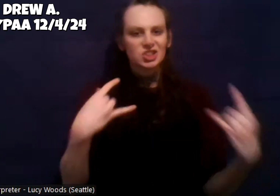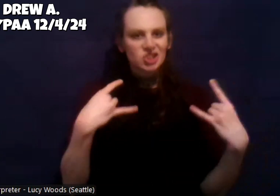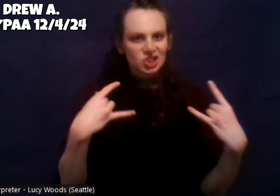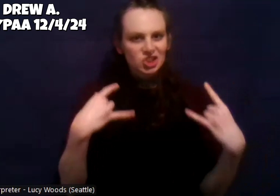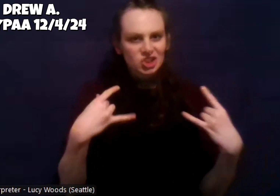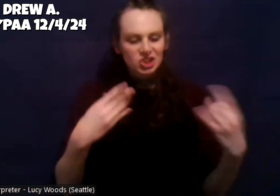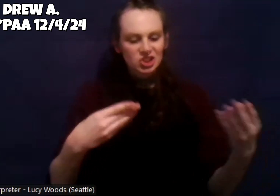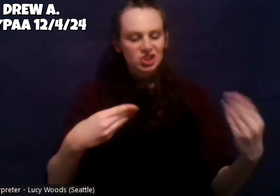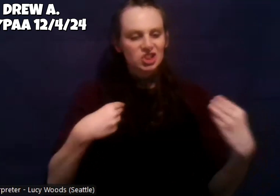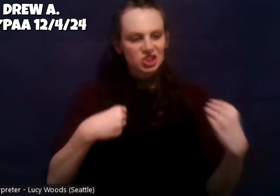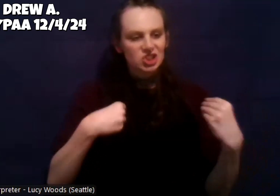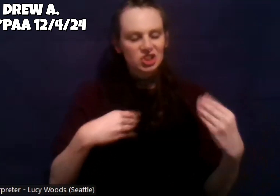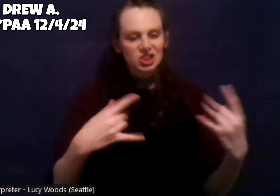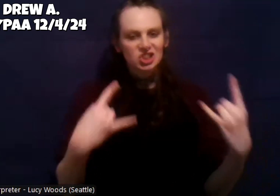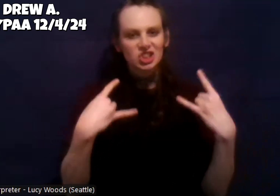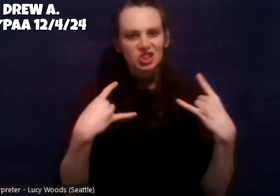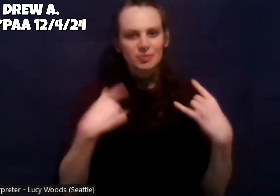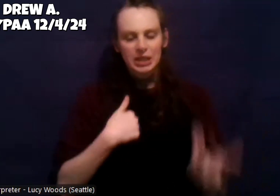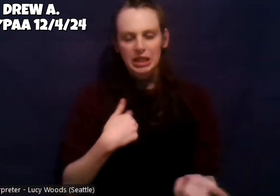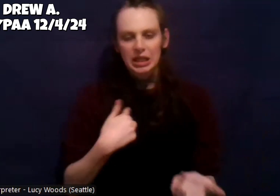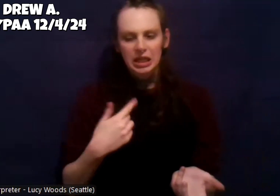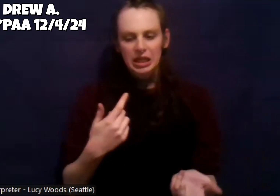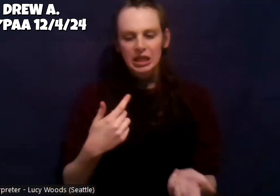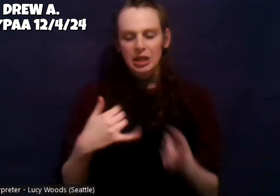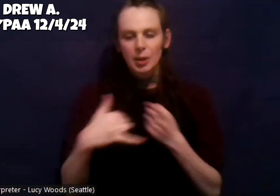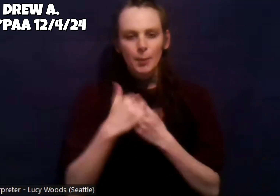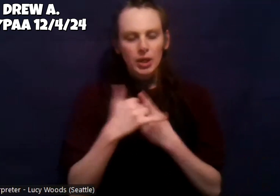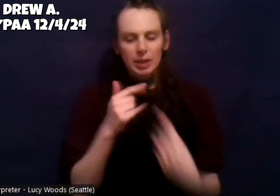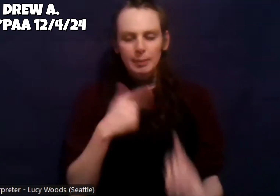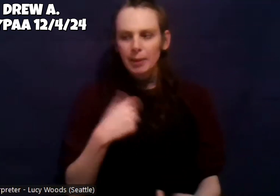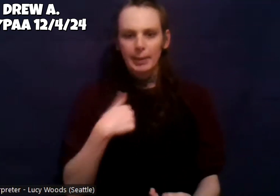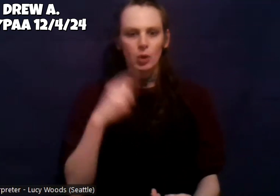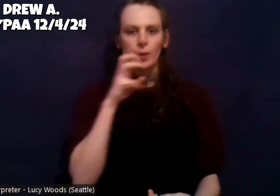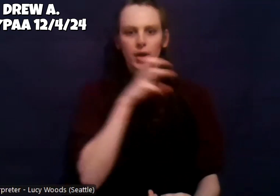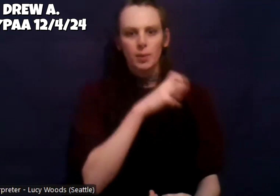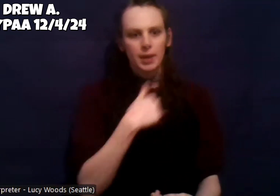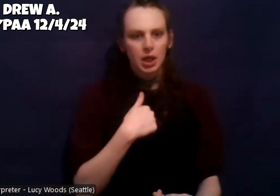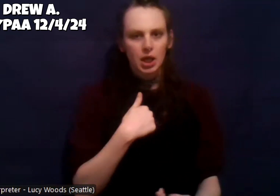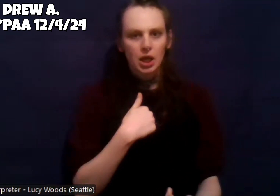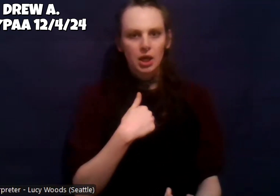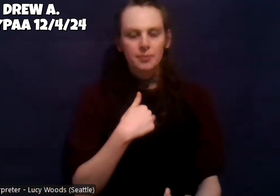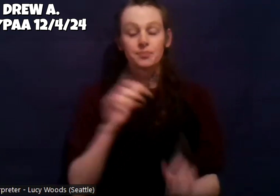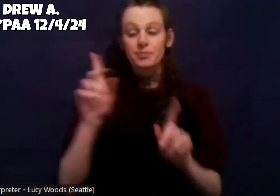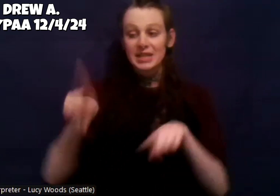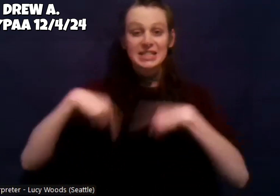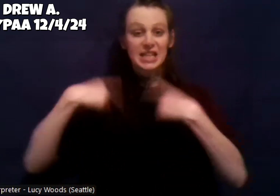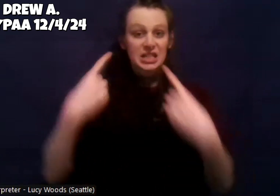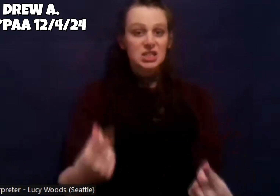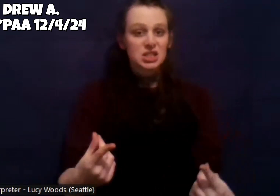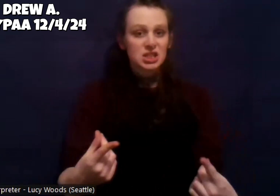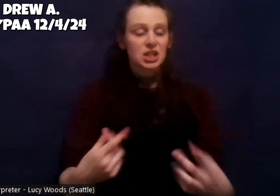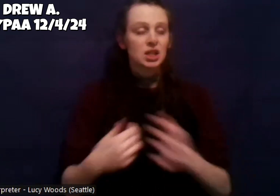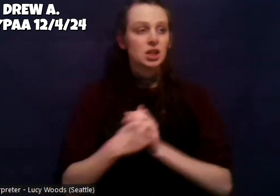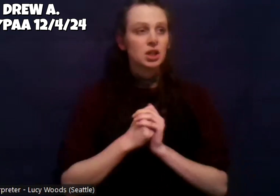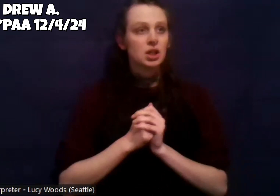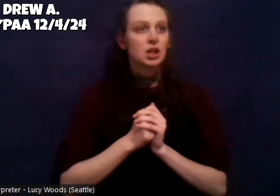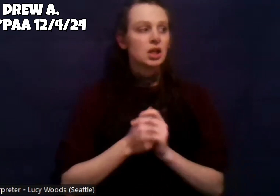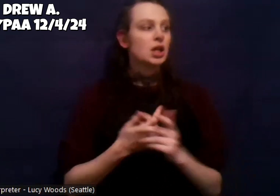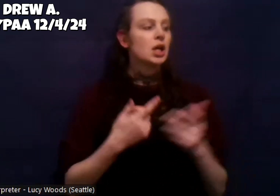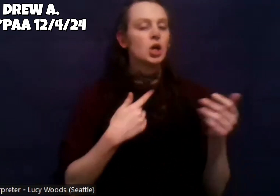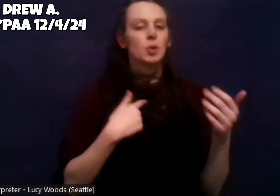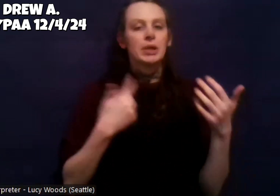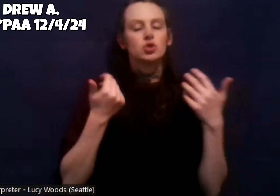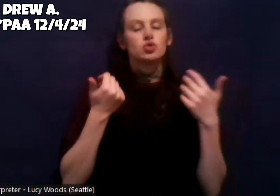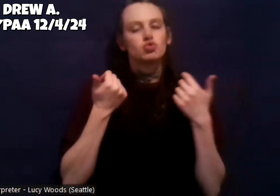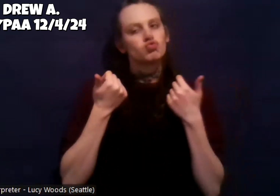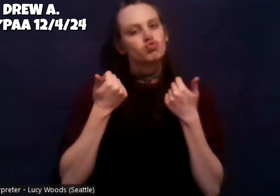kid. And ever since then, I have tried to do everything in my power